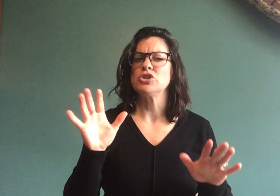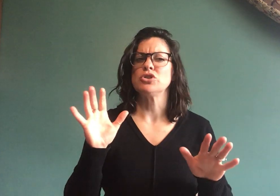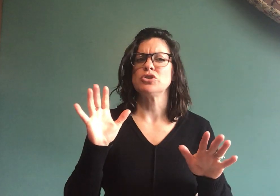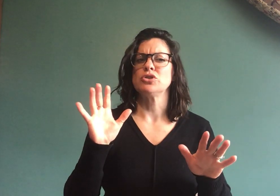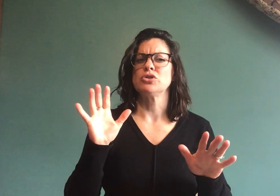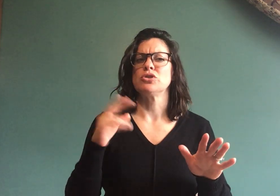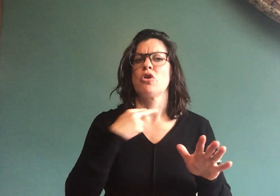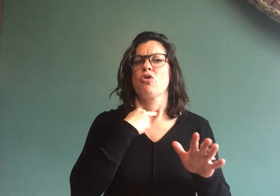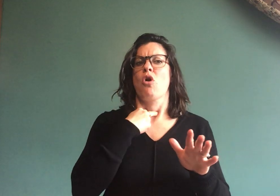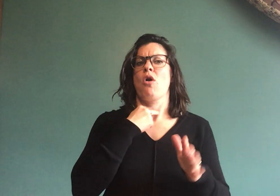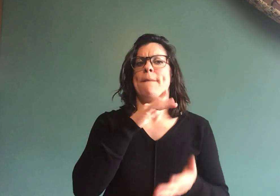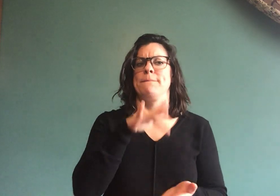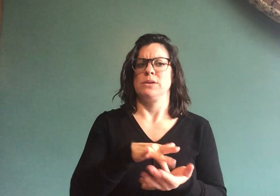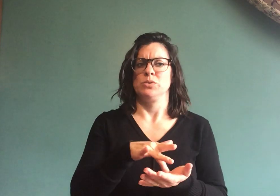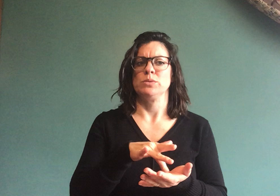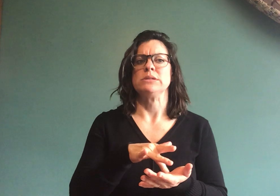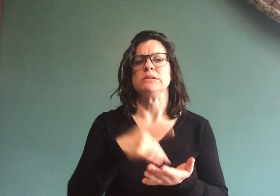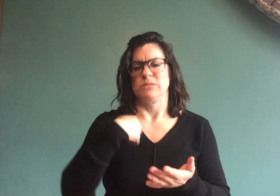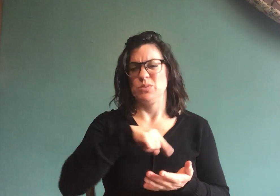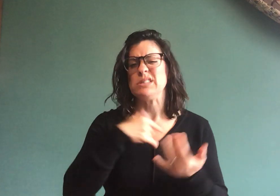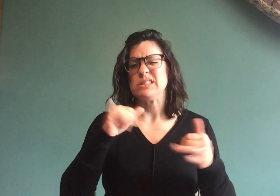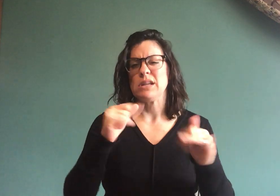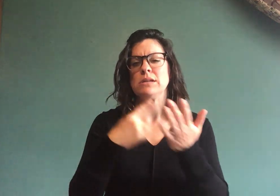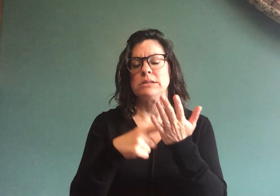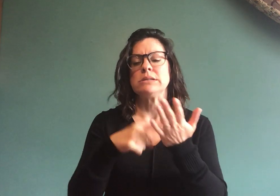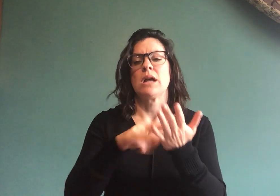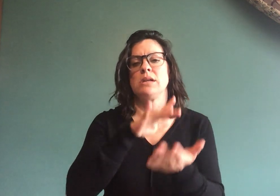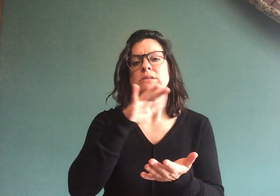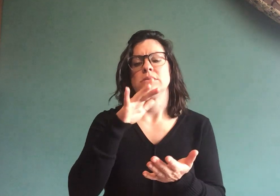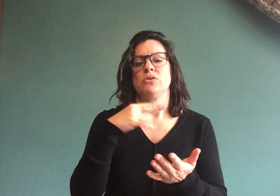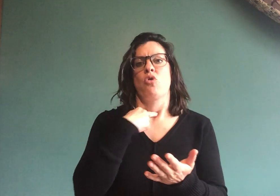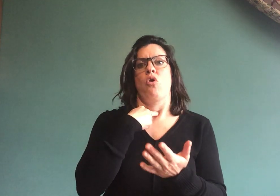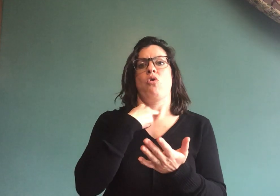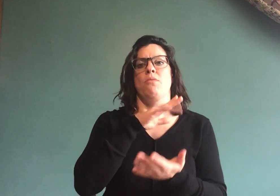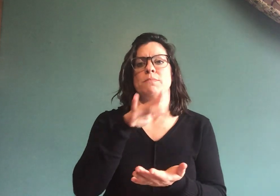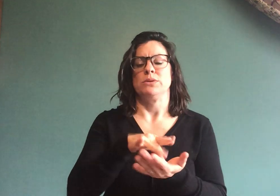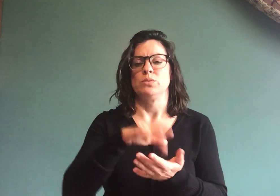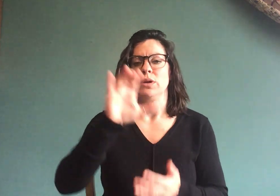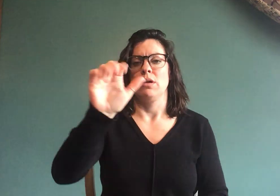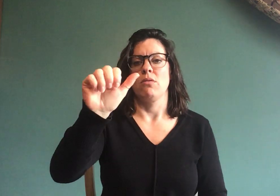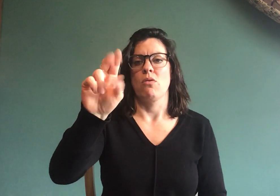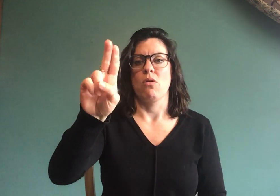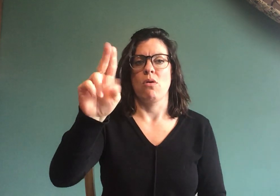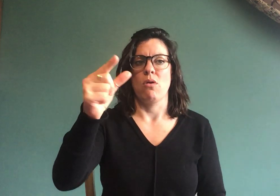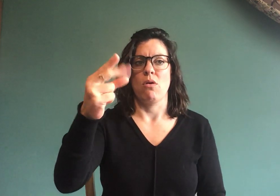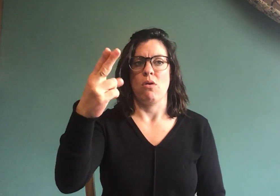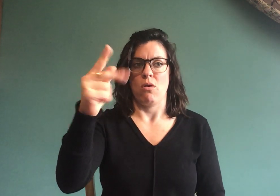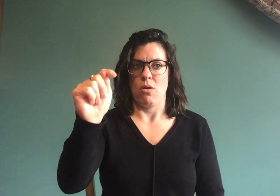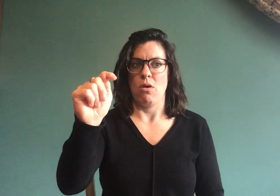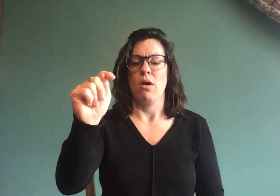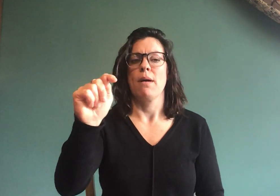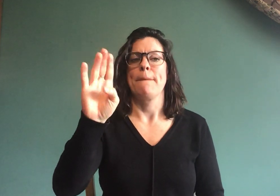go tool and machine guarding. Okay, so how does the tool and machine guarding come into play with